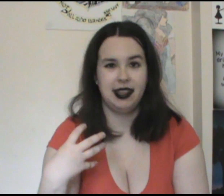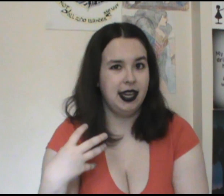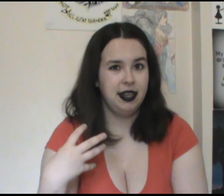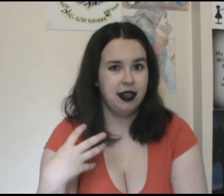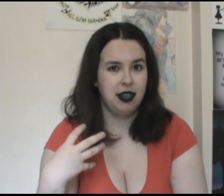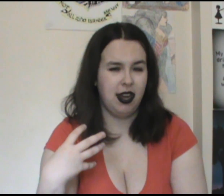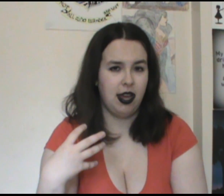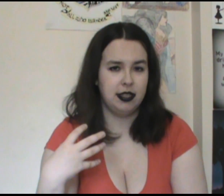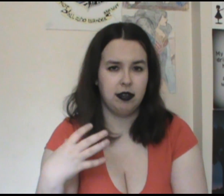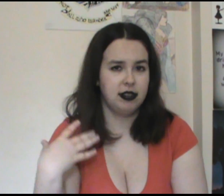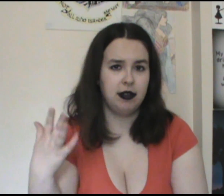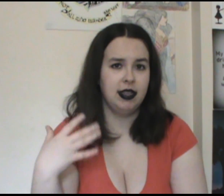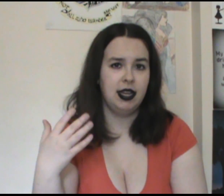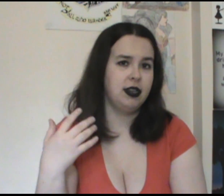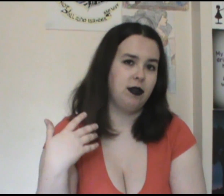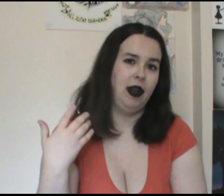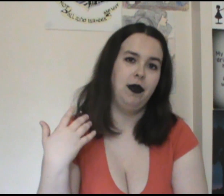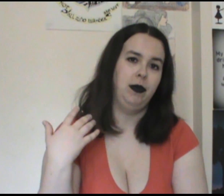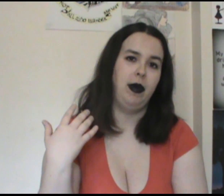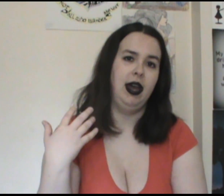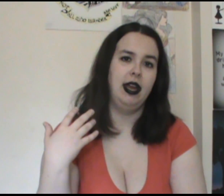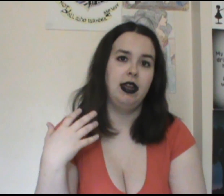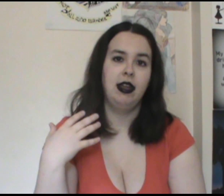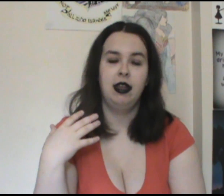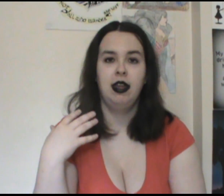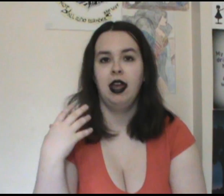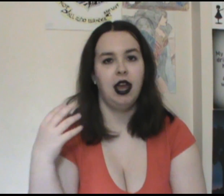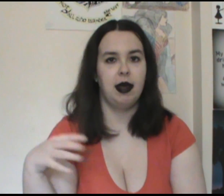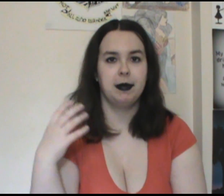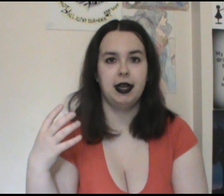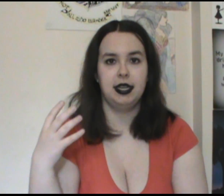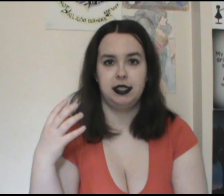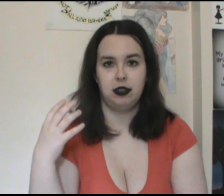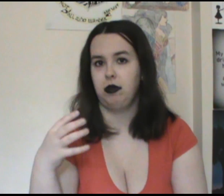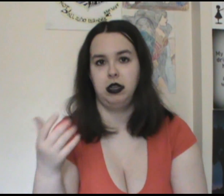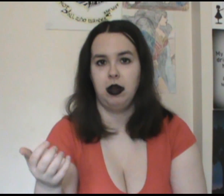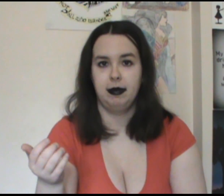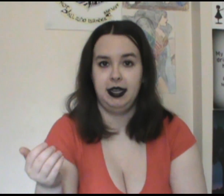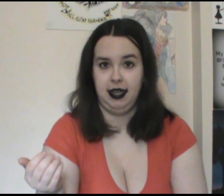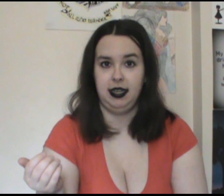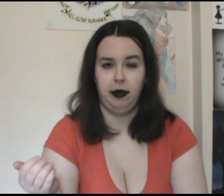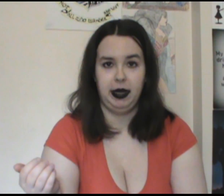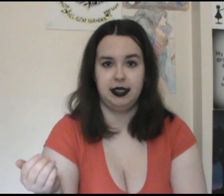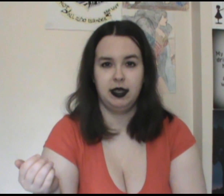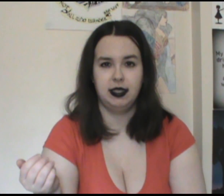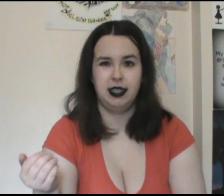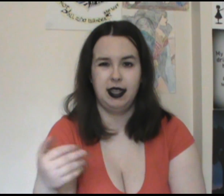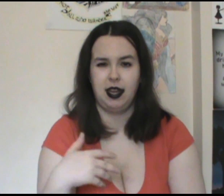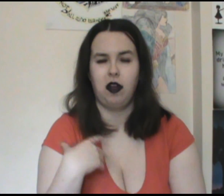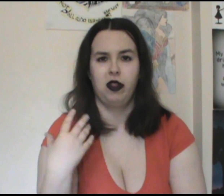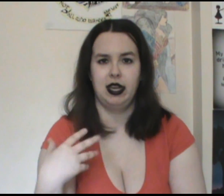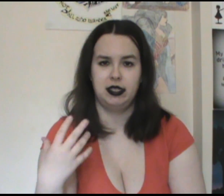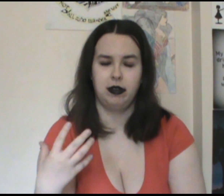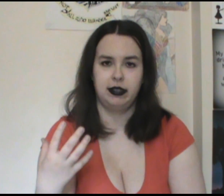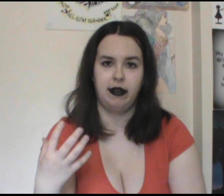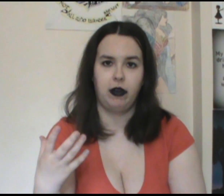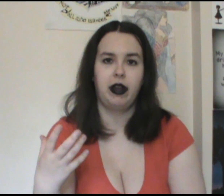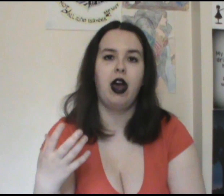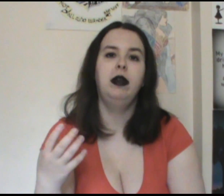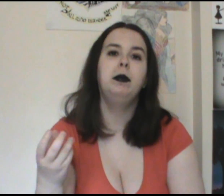that sort of storyline around why Emra is so determined to take down Pestilence and like all that sort of stuff going on.